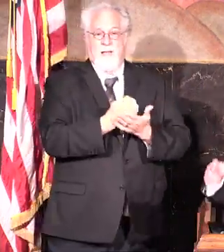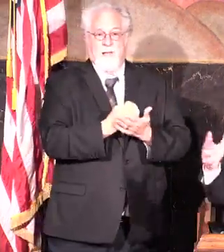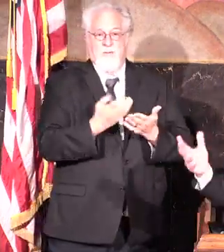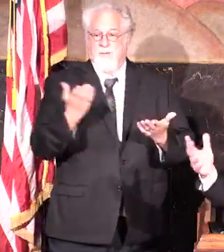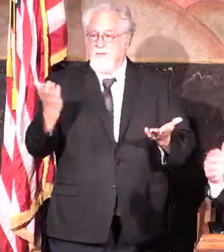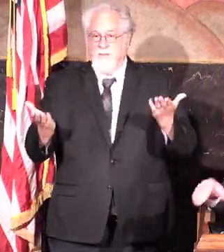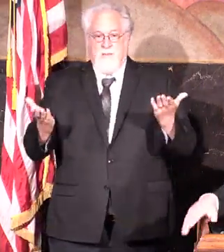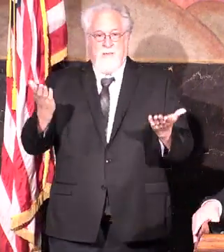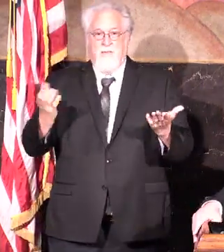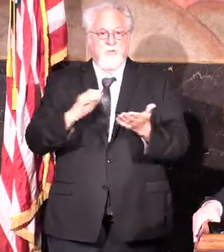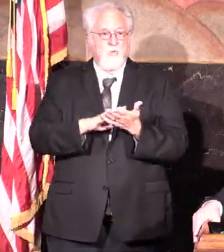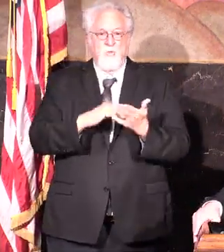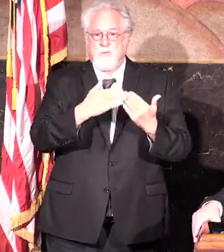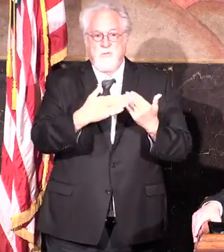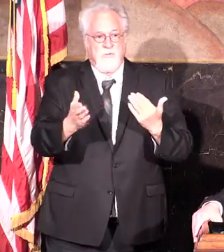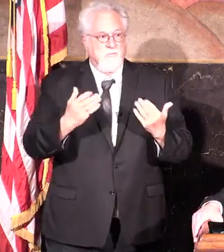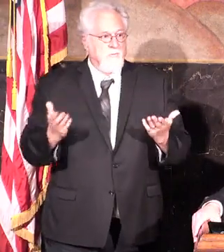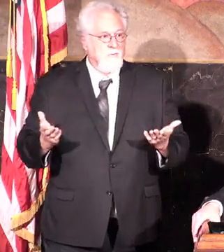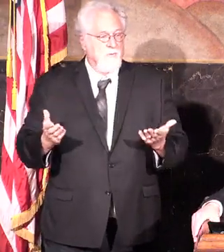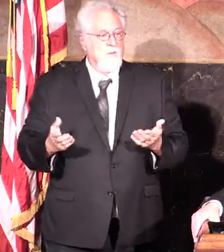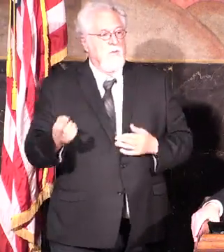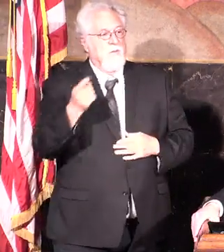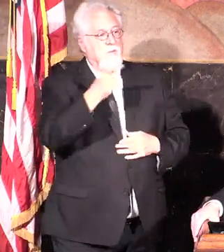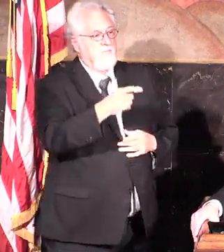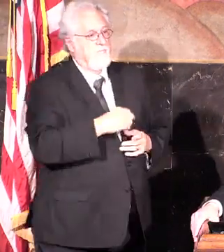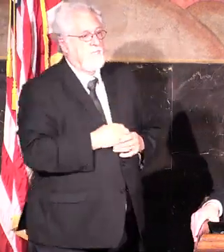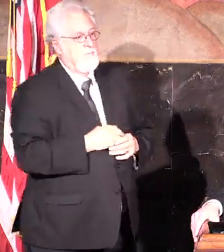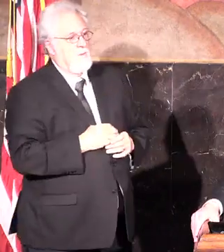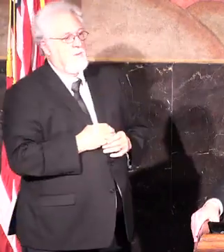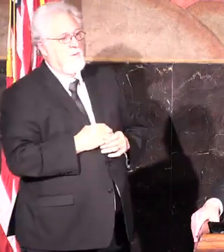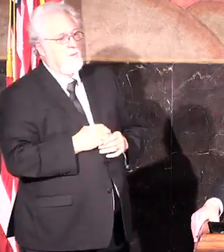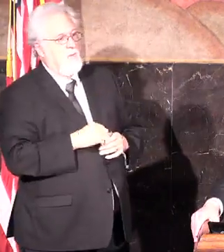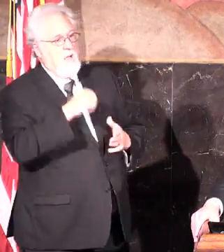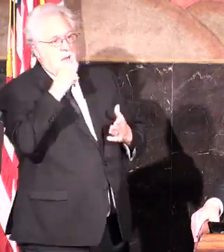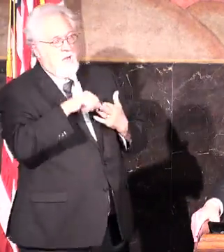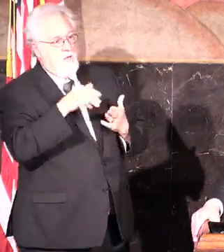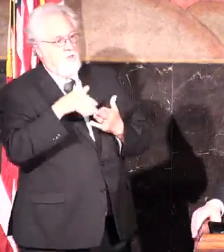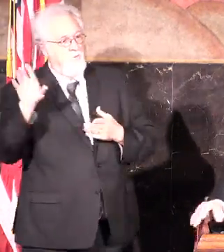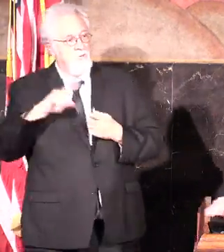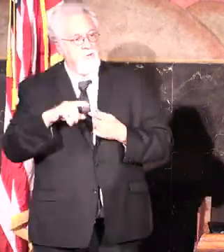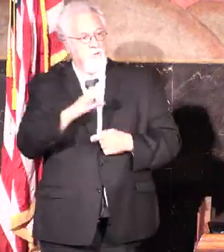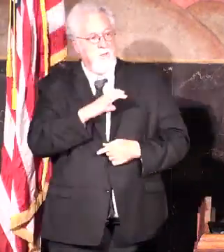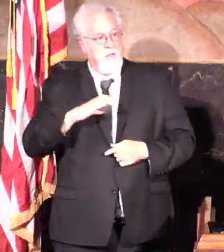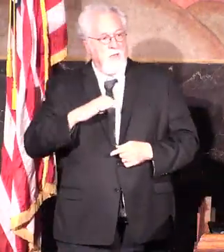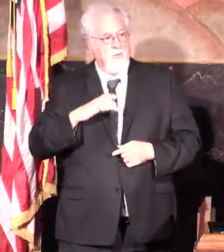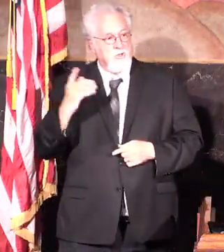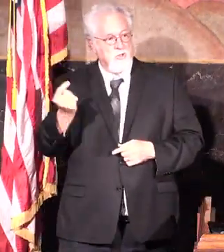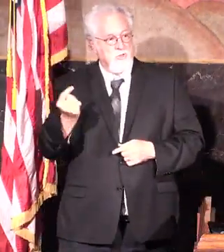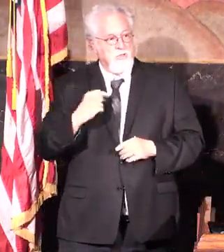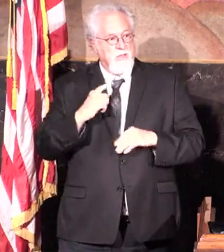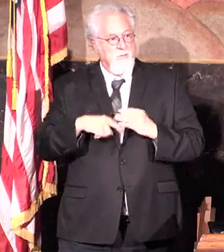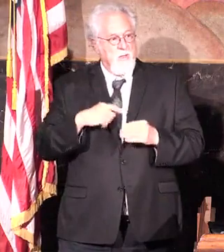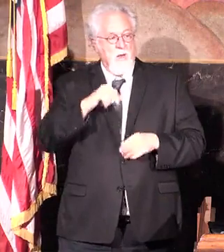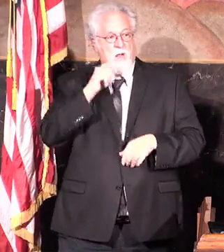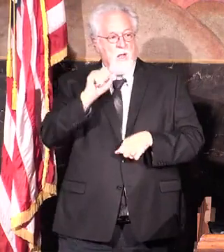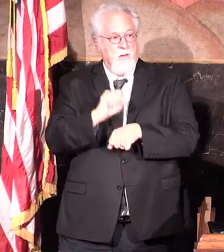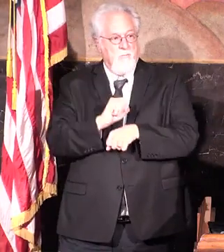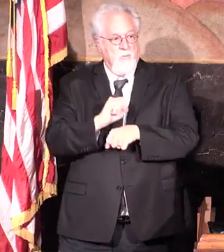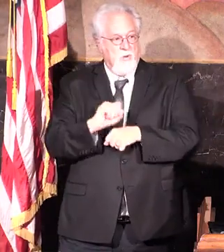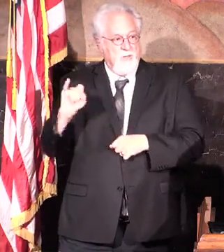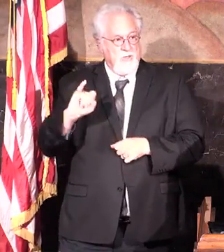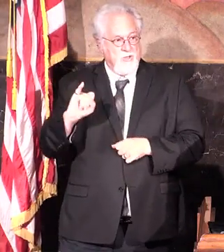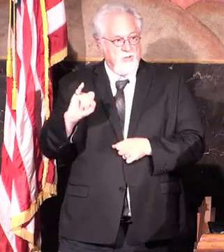our schools and so forth on the other. Yes, sir. I asked about the letter you wrote to Congress on Tuesday about the unemployment insurance